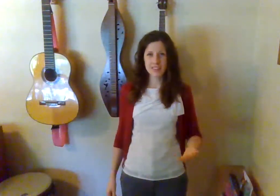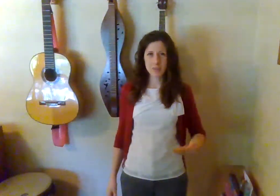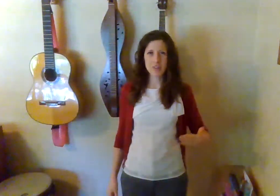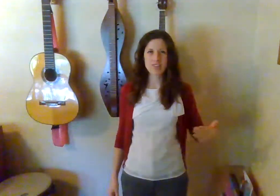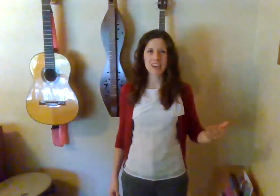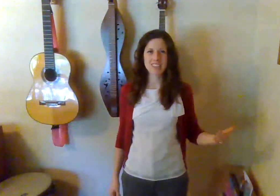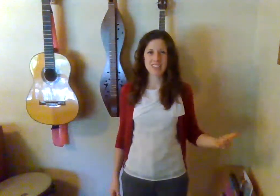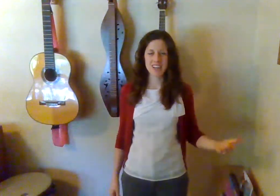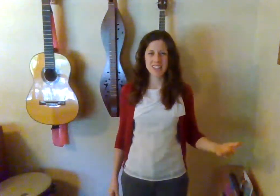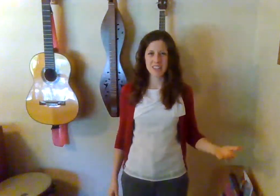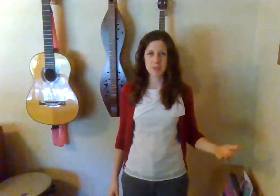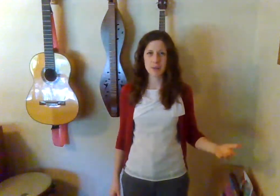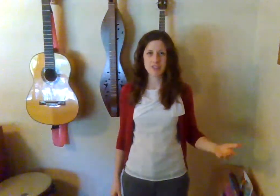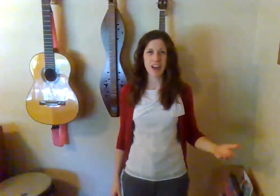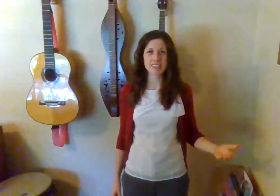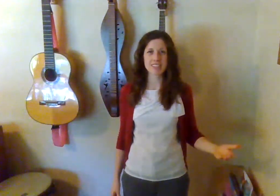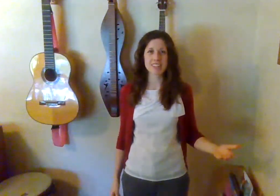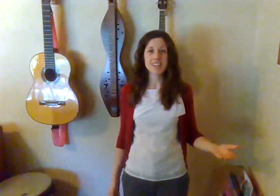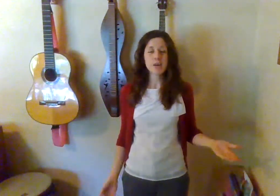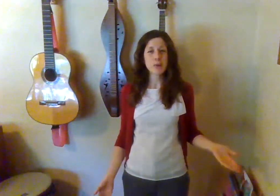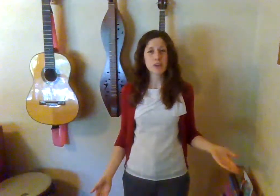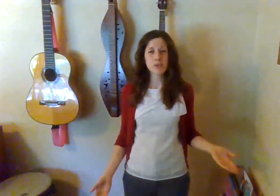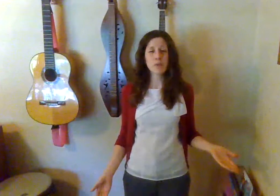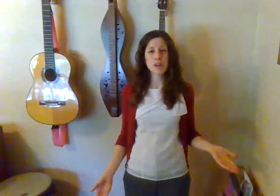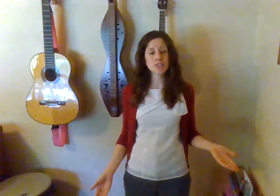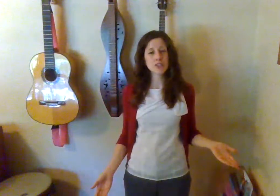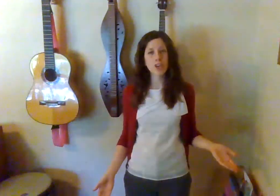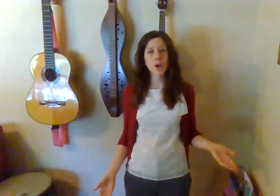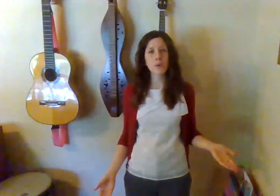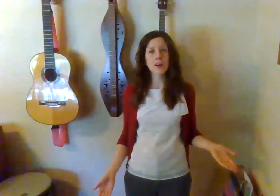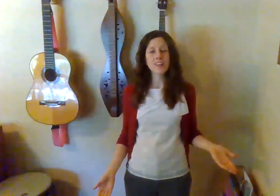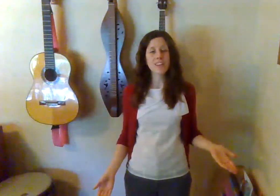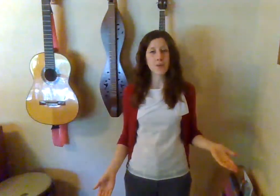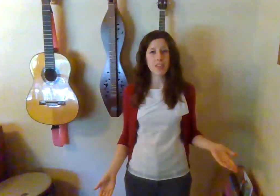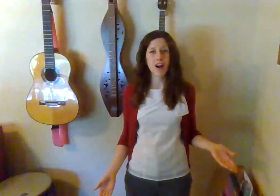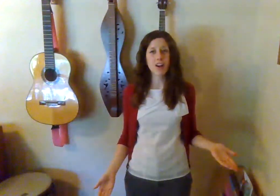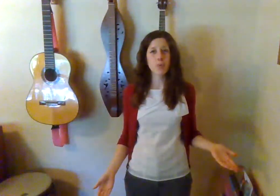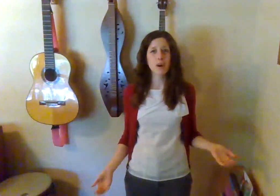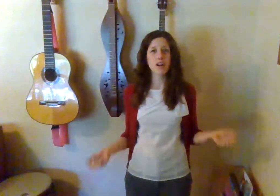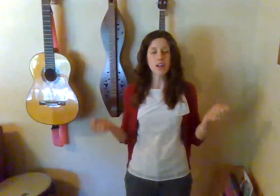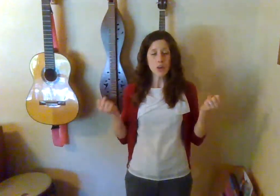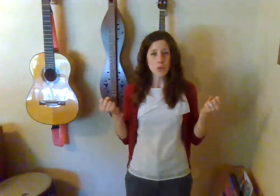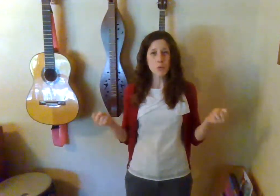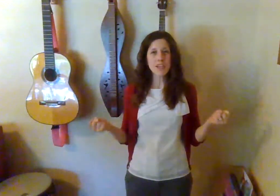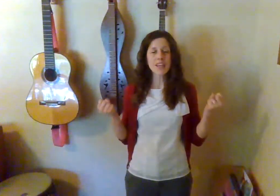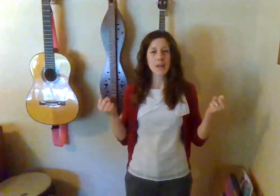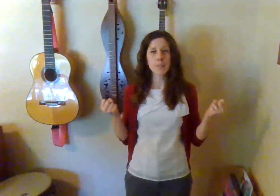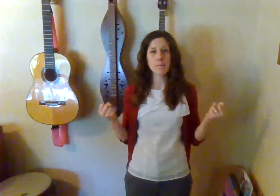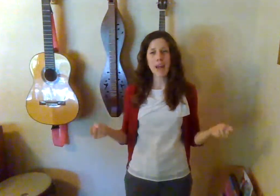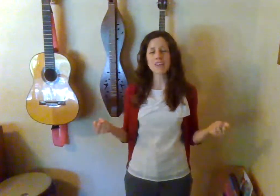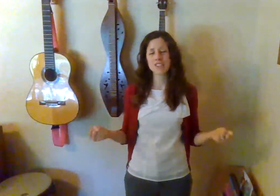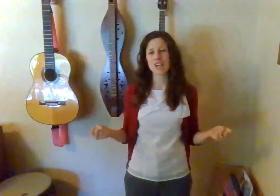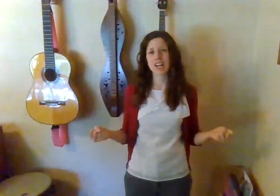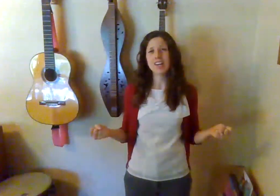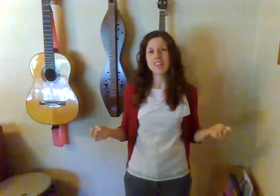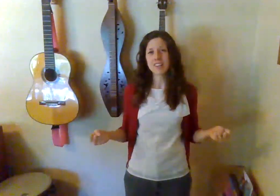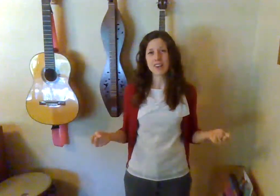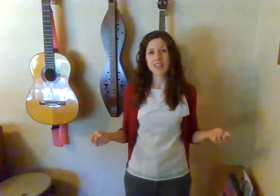little bit faster and a little bit faster, because we want to show that with hard work, we can master learning